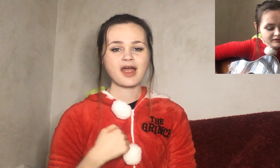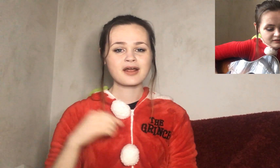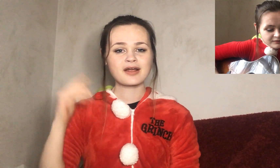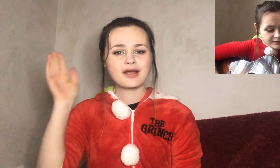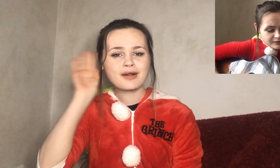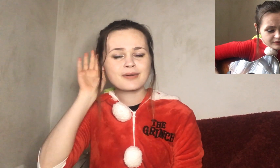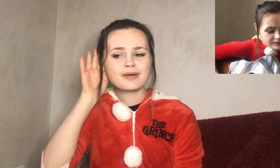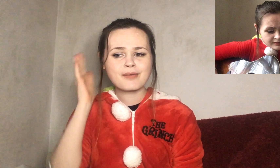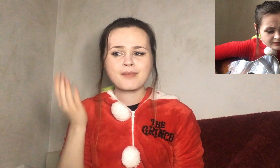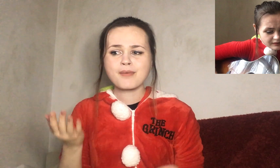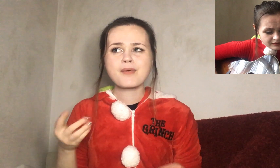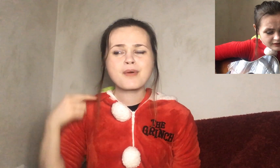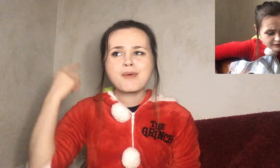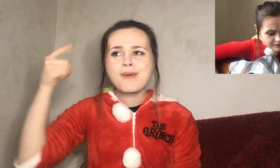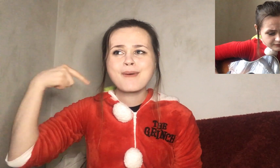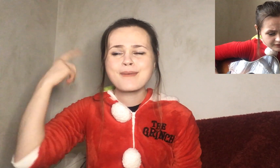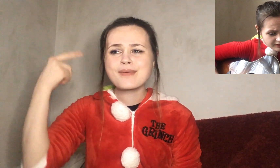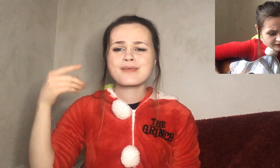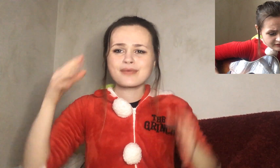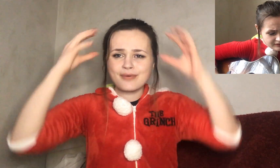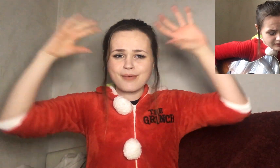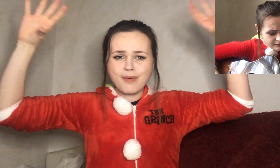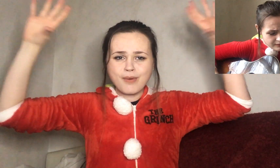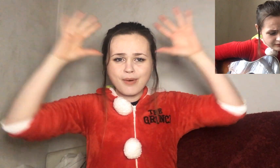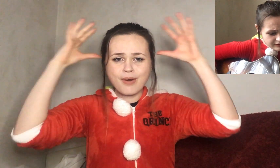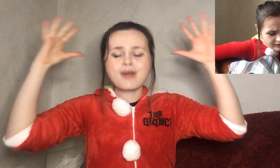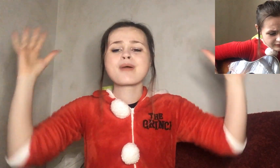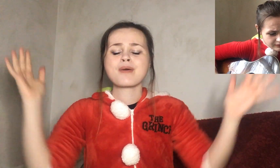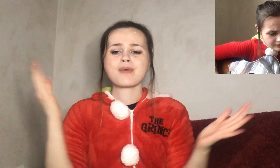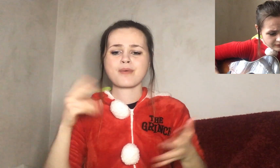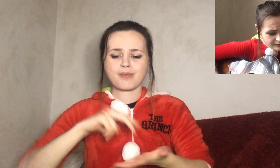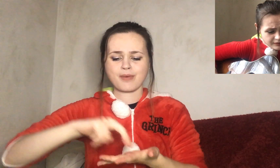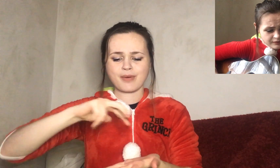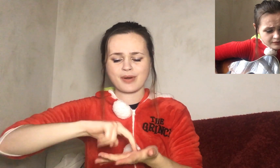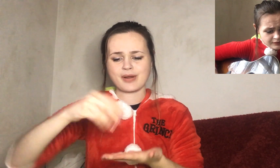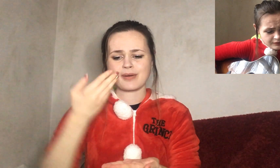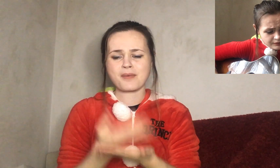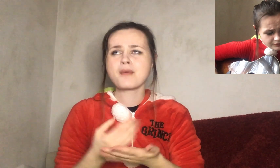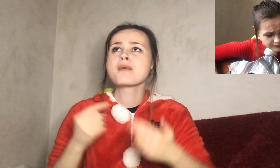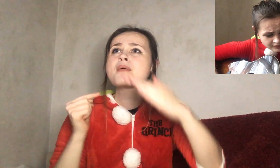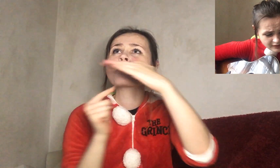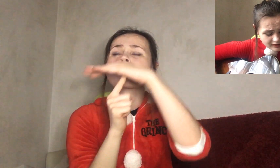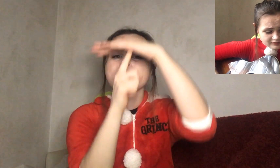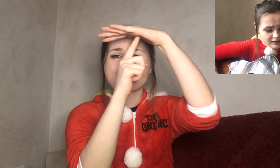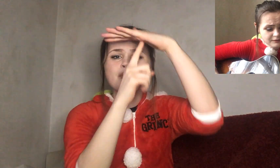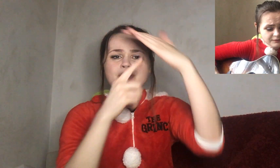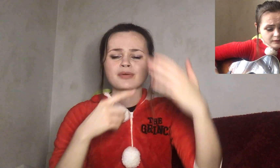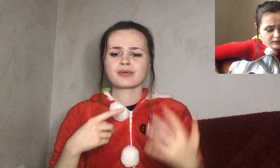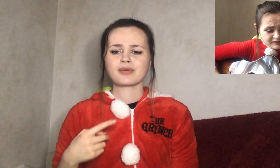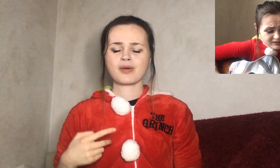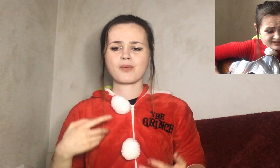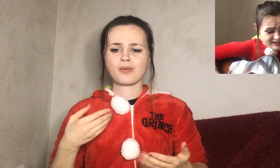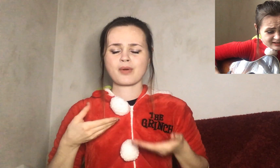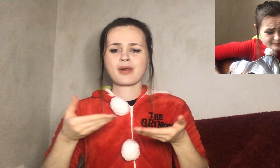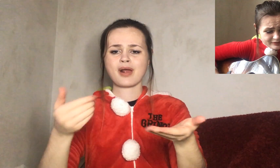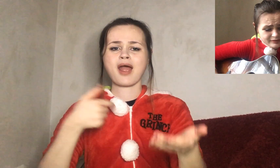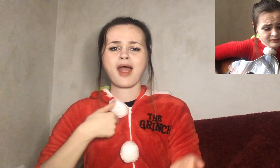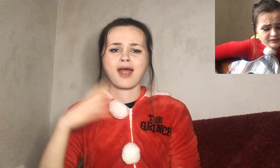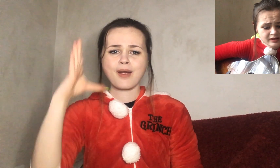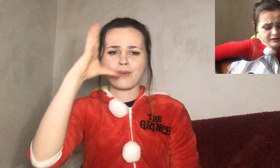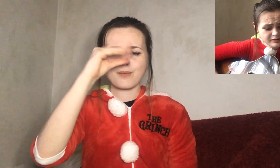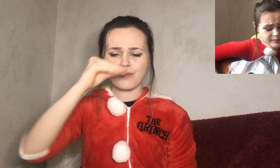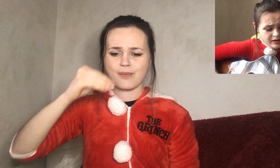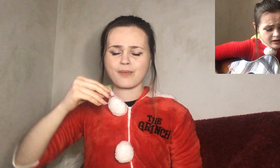I listen for the thud of reindeer walking on the roof as I fall asleep